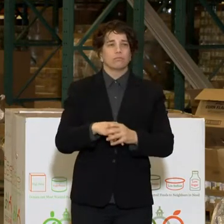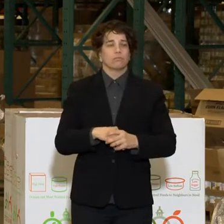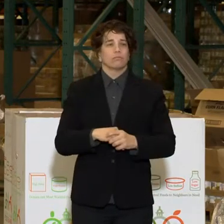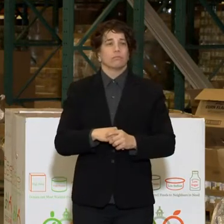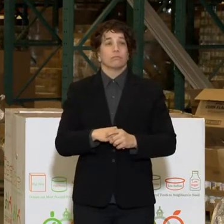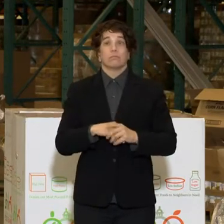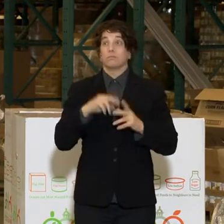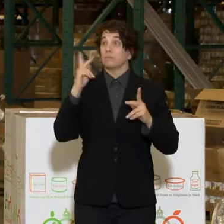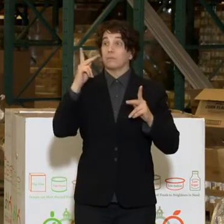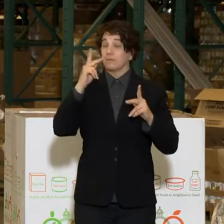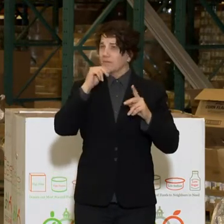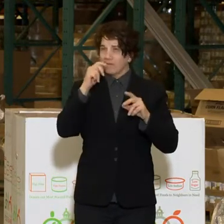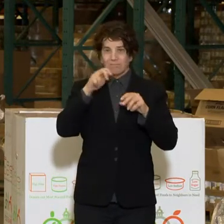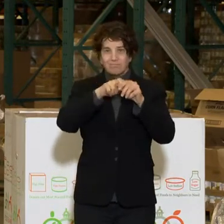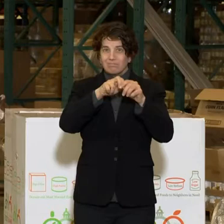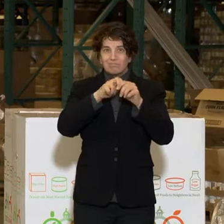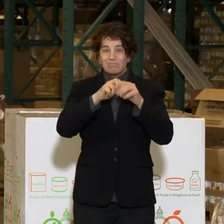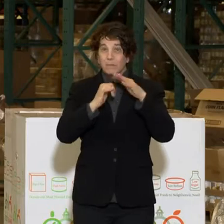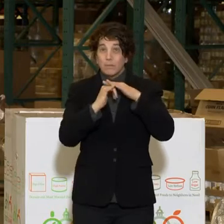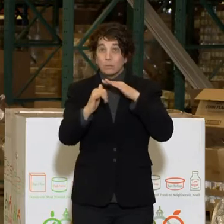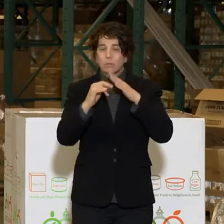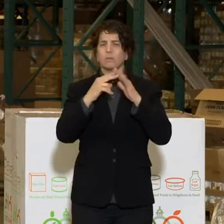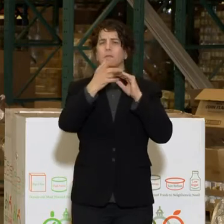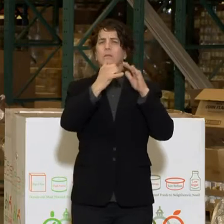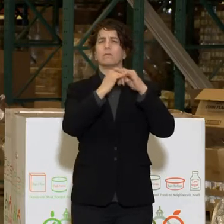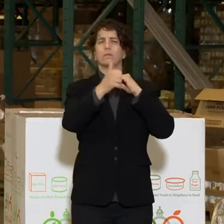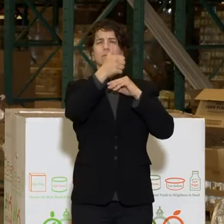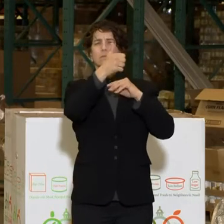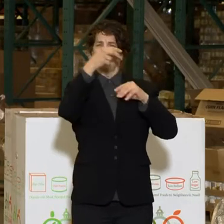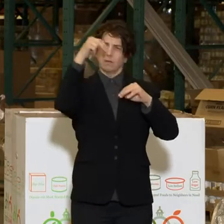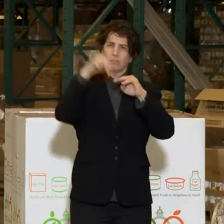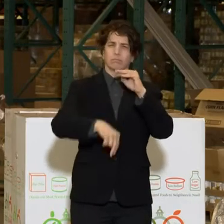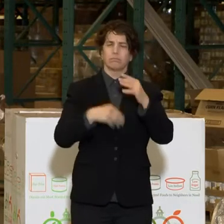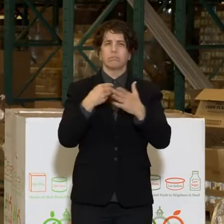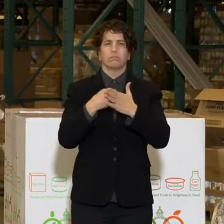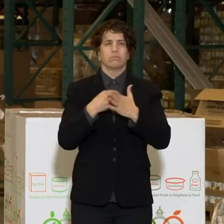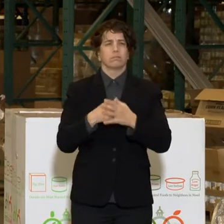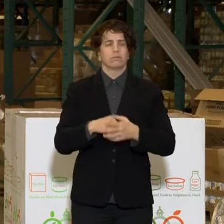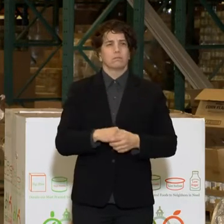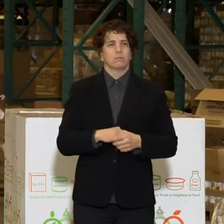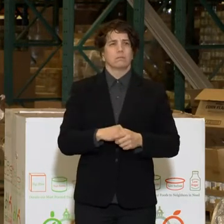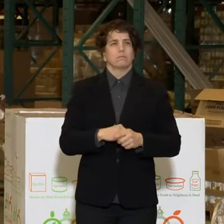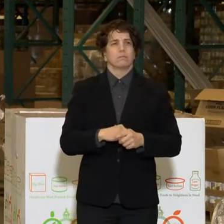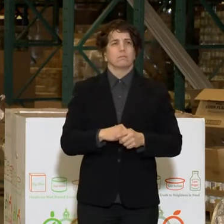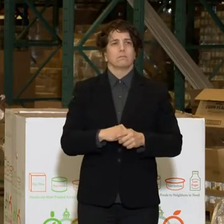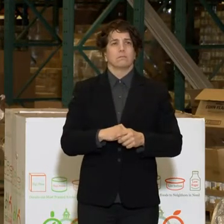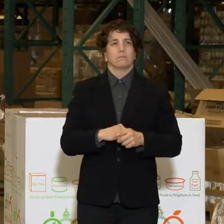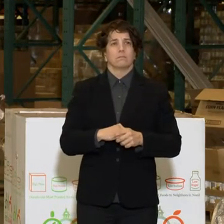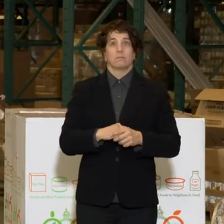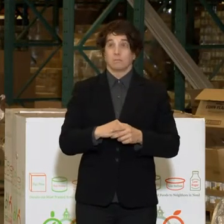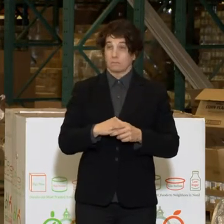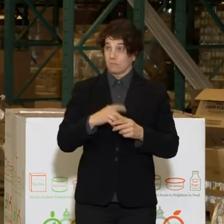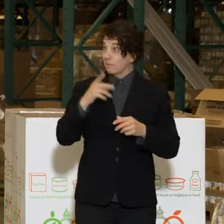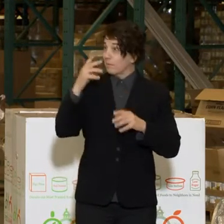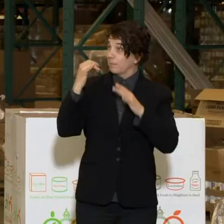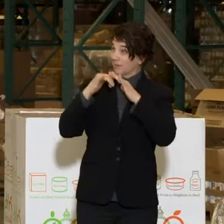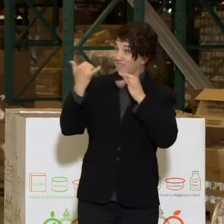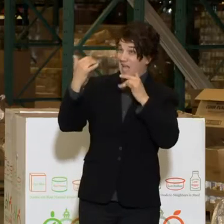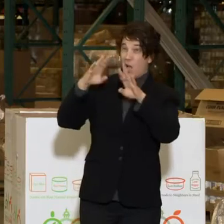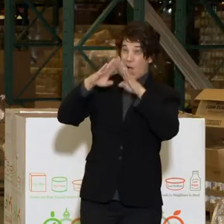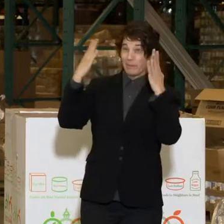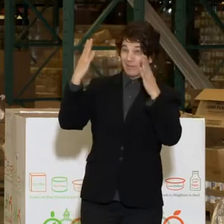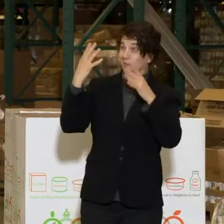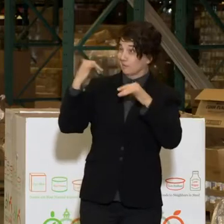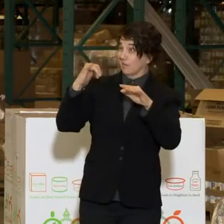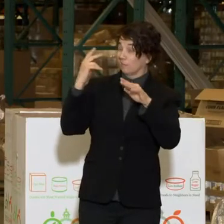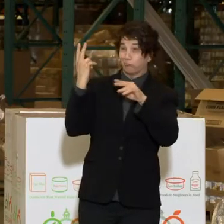day, though we must keep the metro open so that we can serve our residents, our city, our visitors.